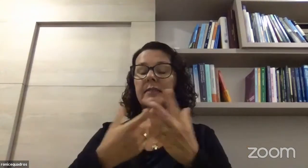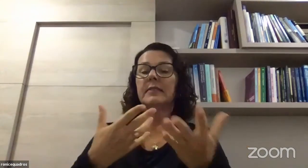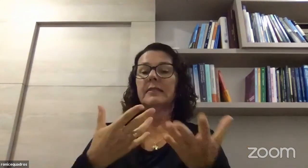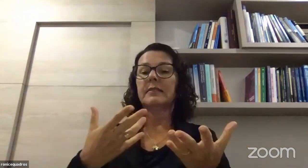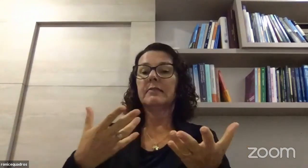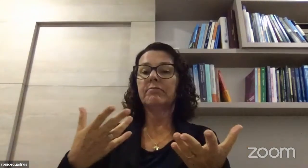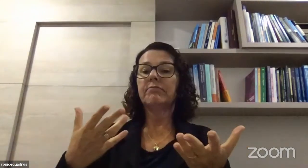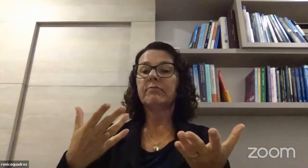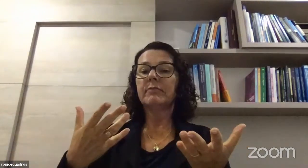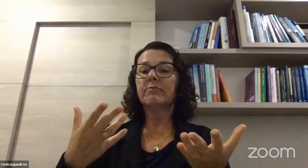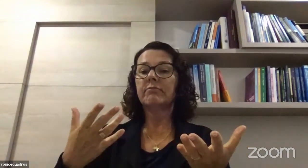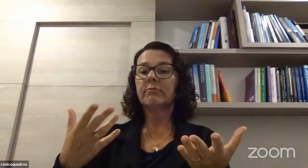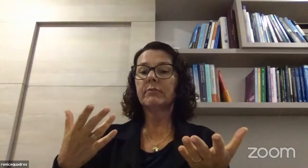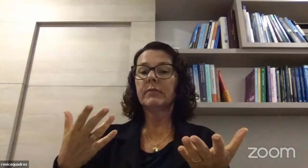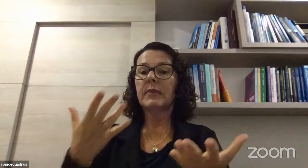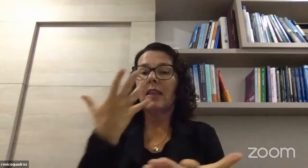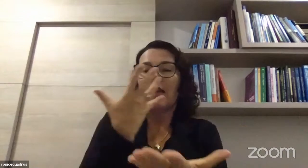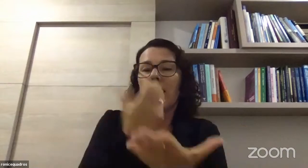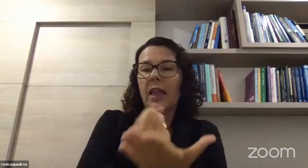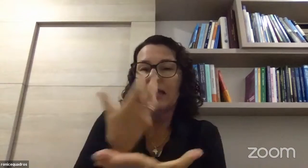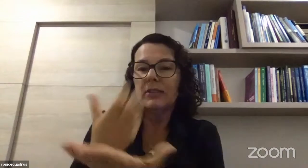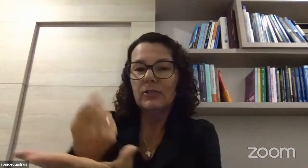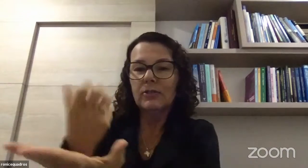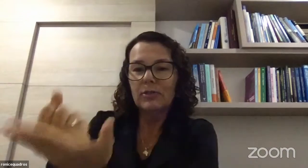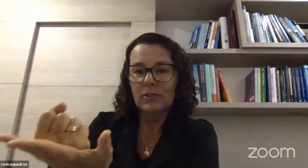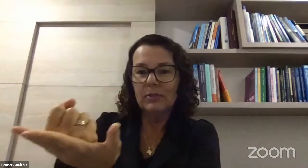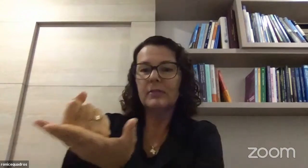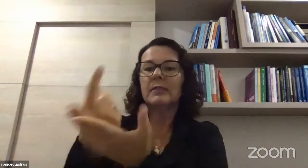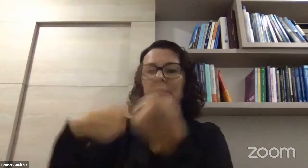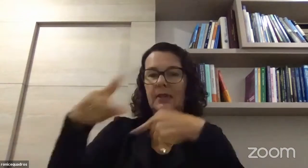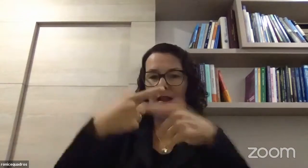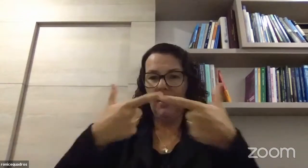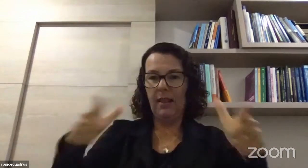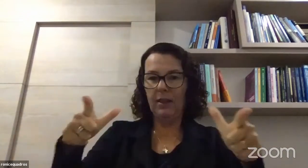The area of sign language research